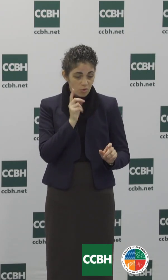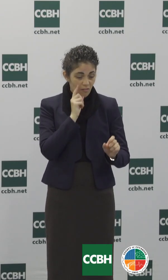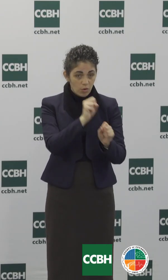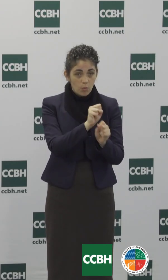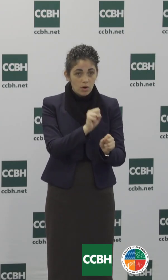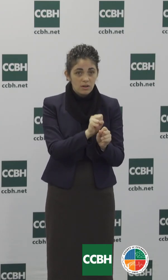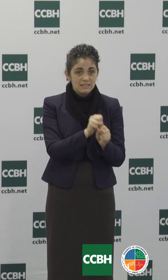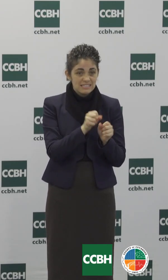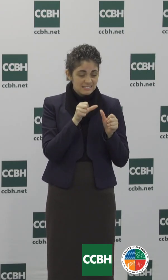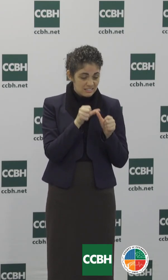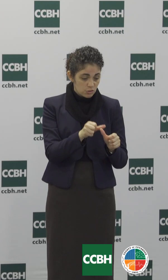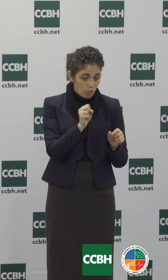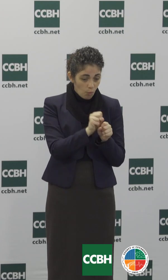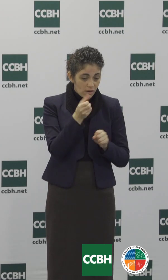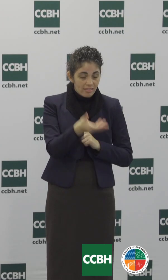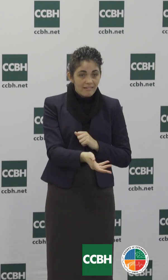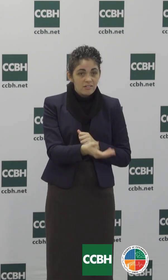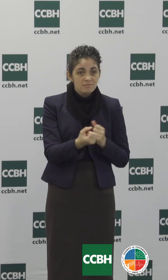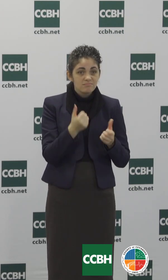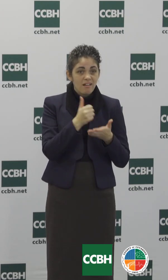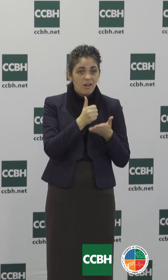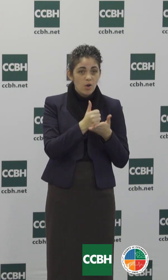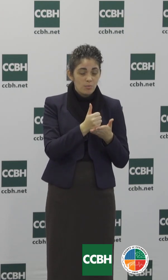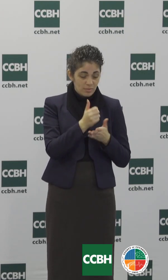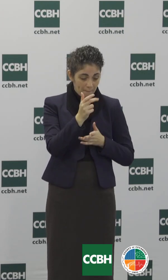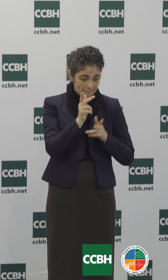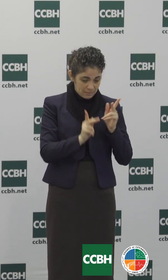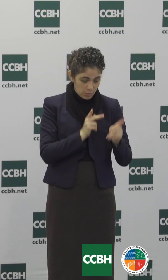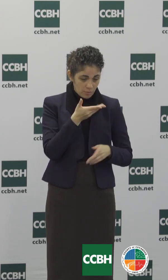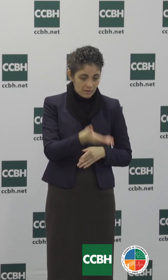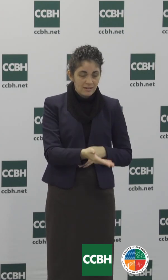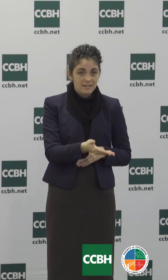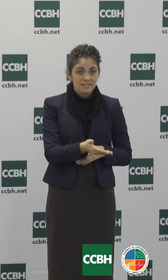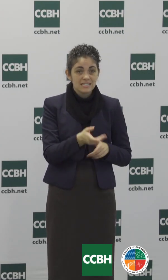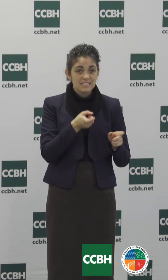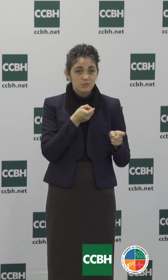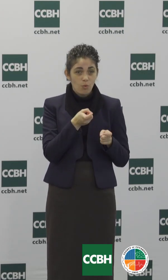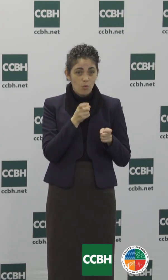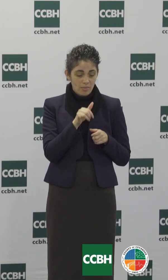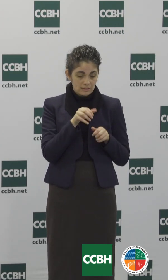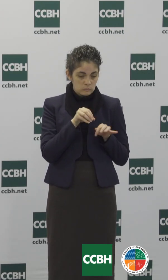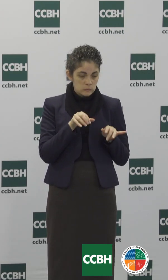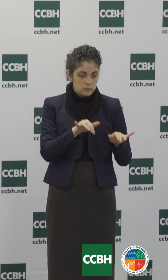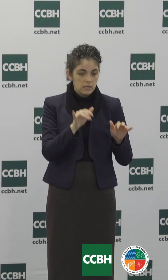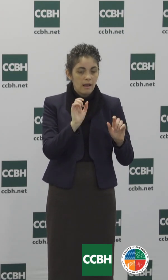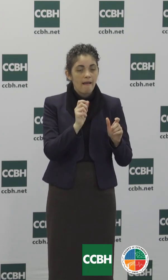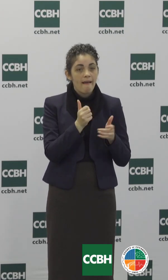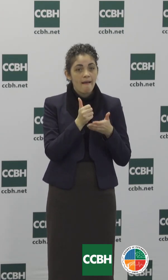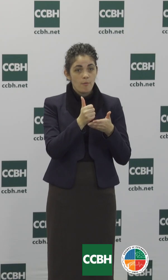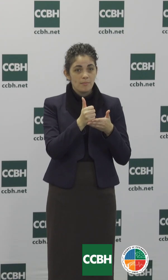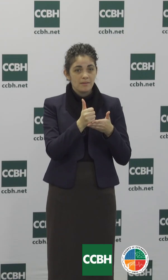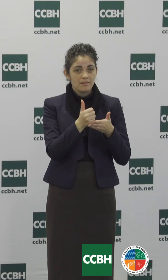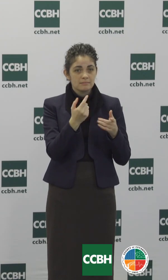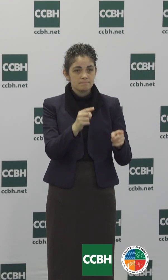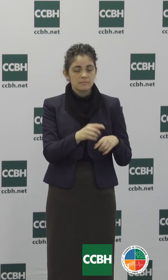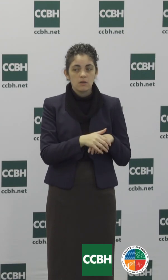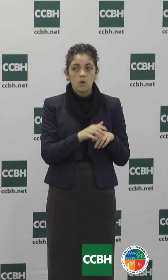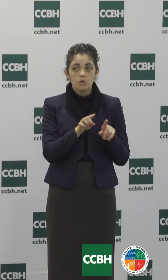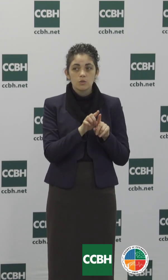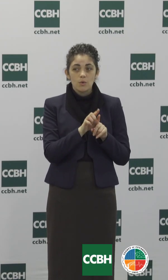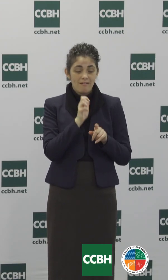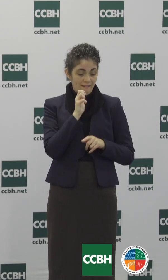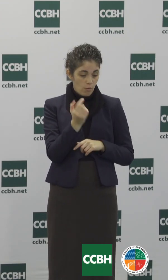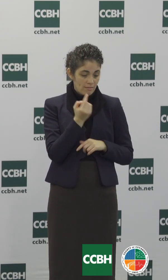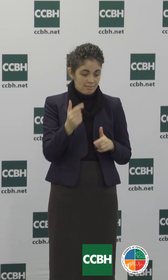and staff those facilities to work to control the spread and to care for those that are living